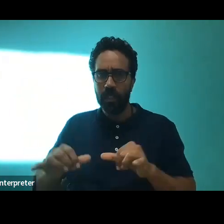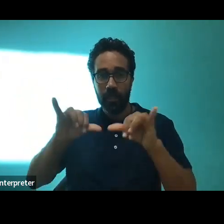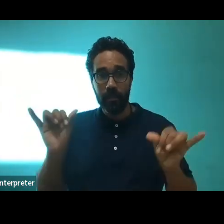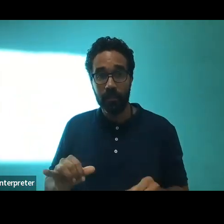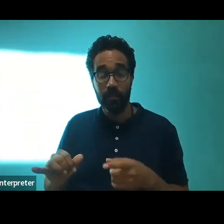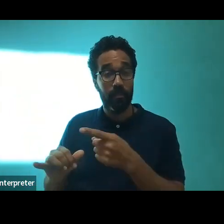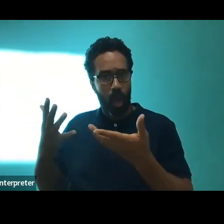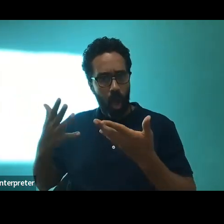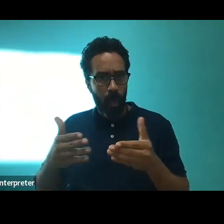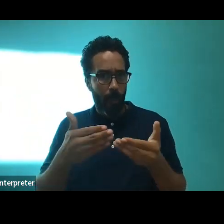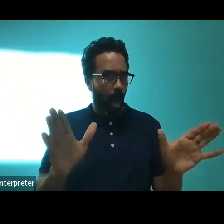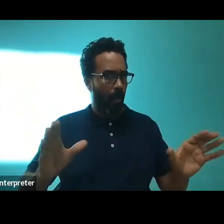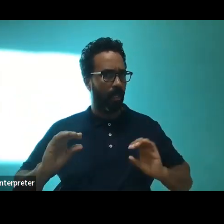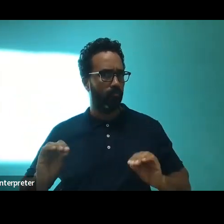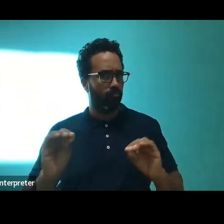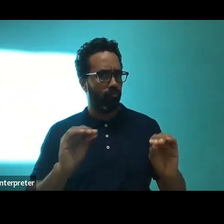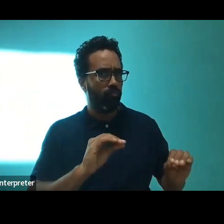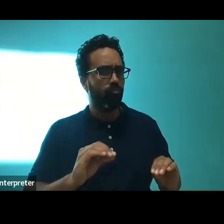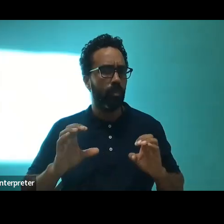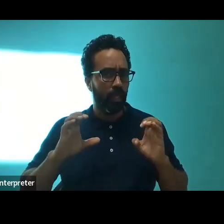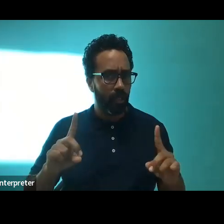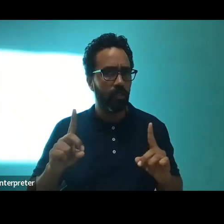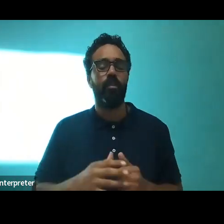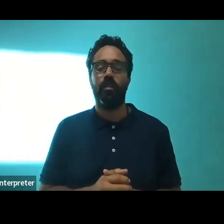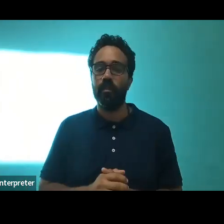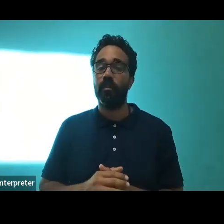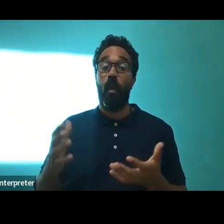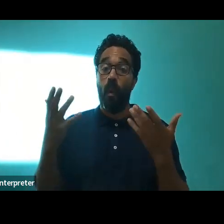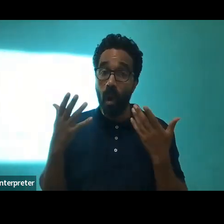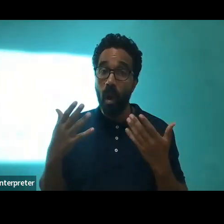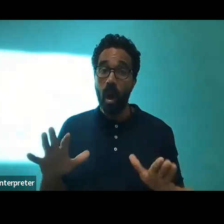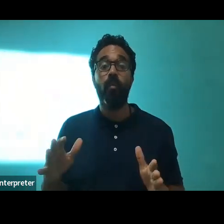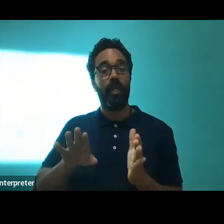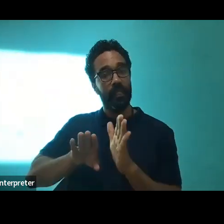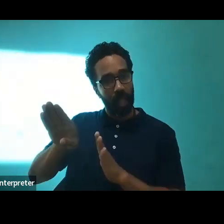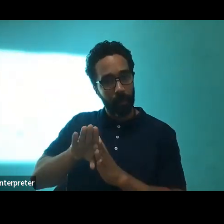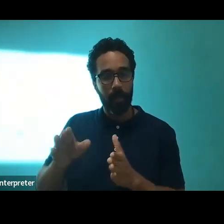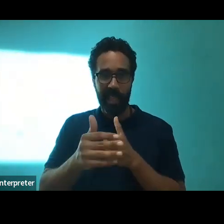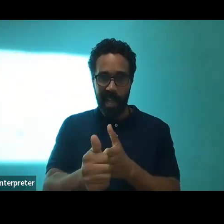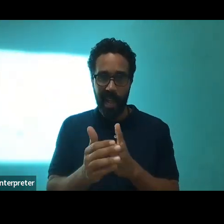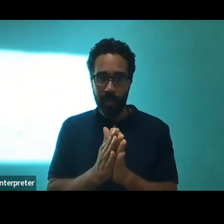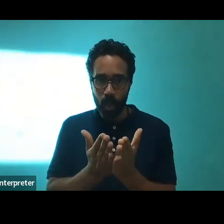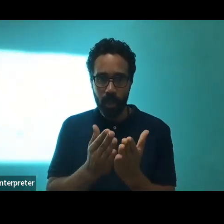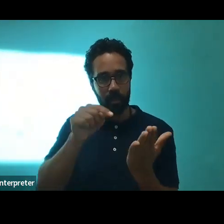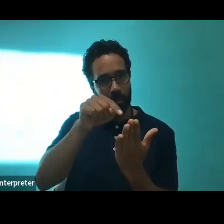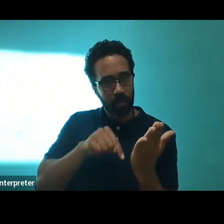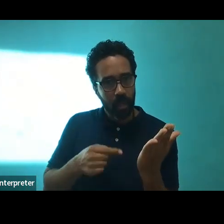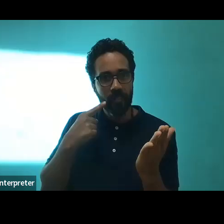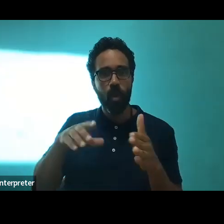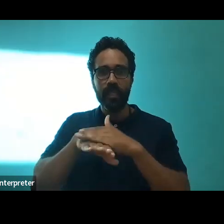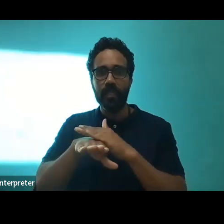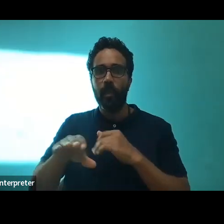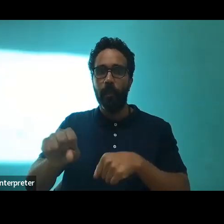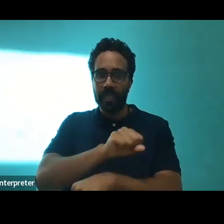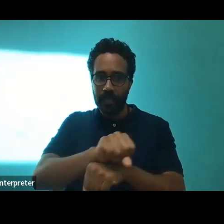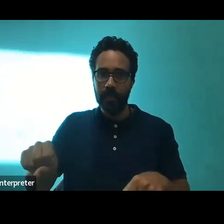public education. They were working on developing a guidebook to accessible businesses and public